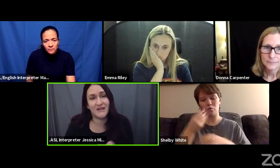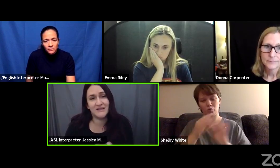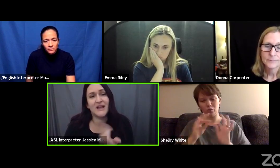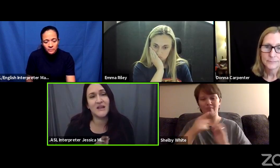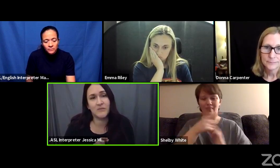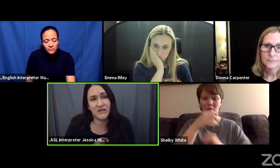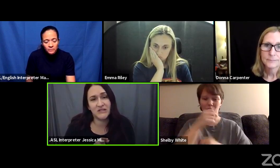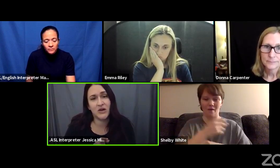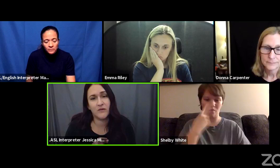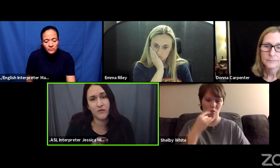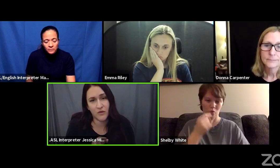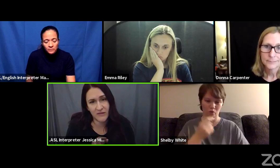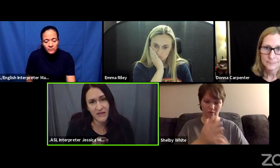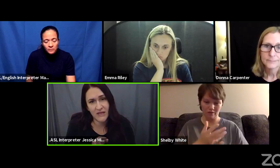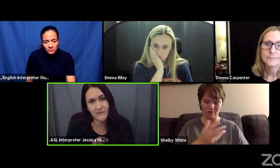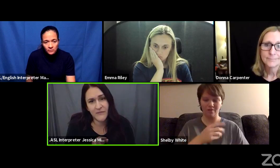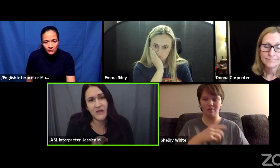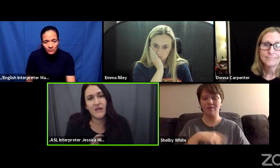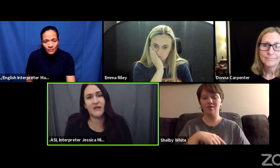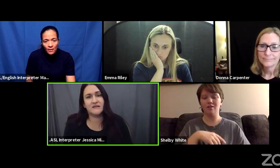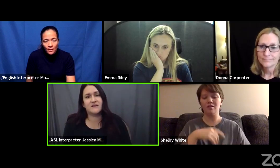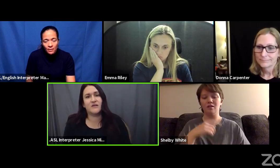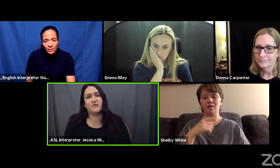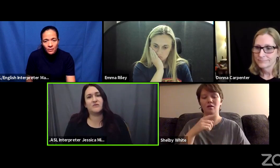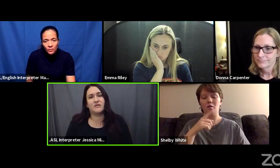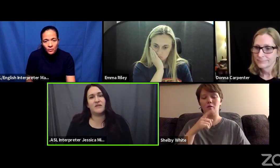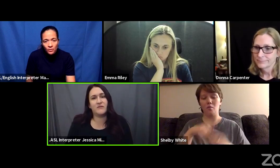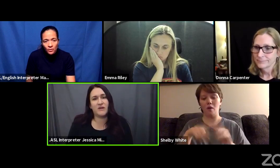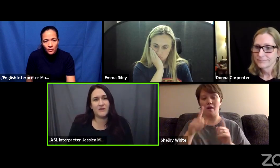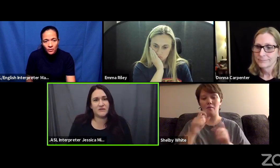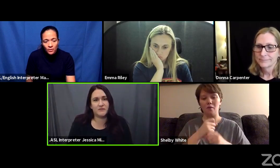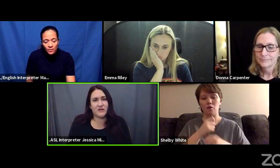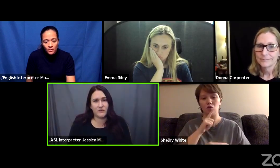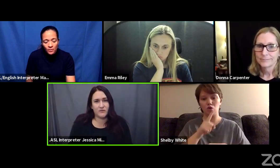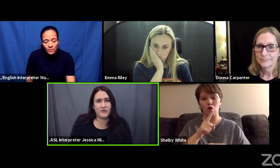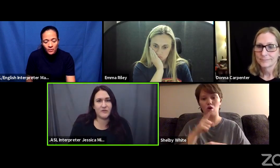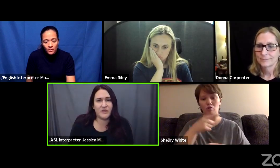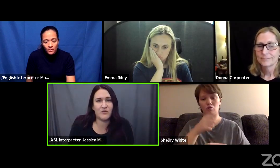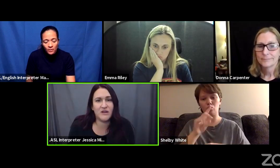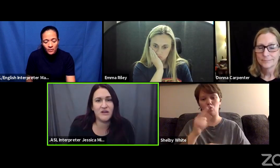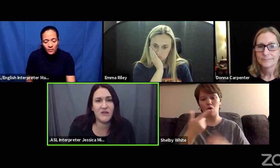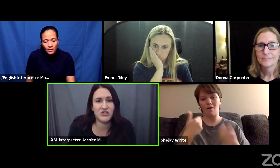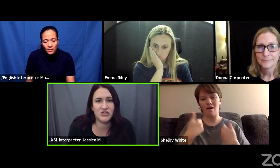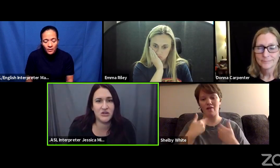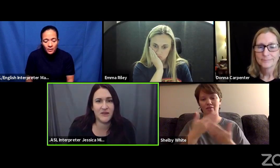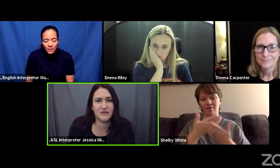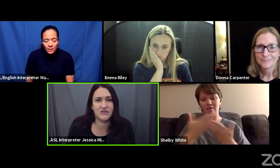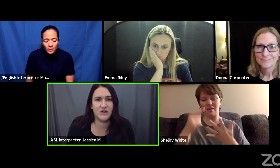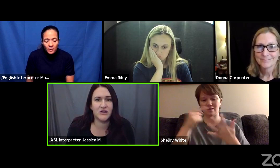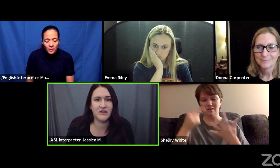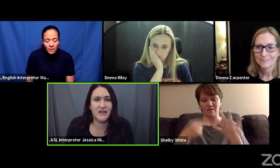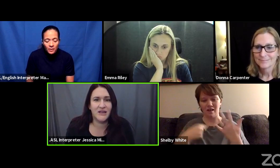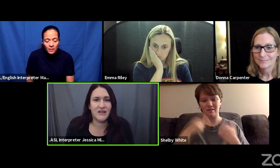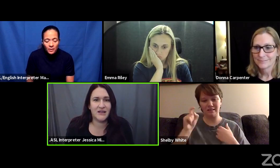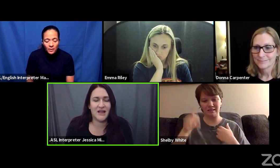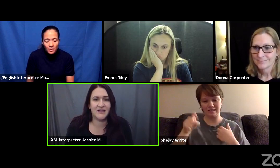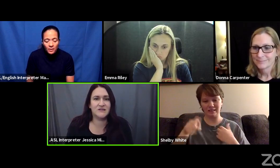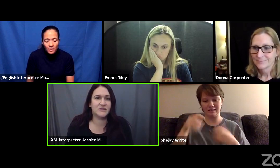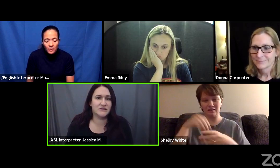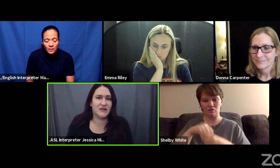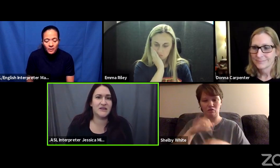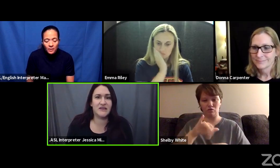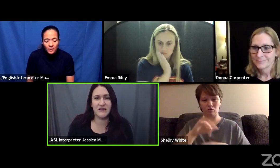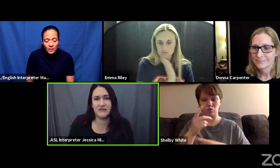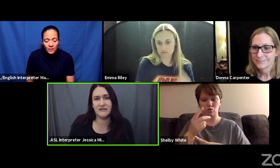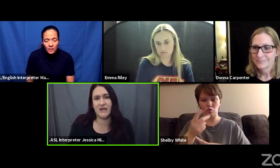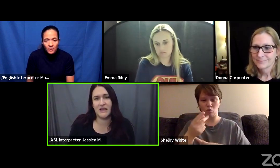the Humane Society and picked a dog for me. And so they were able to pick one for me, but they wanted to make sure that the dog had